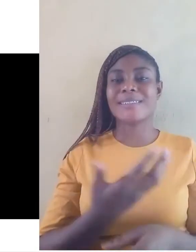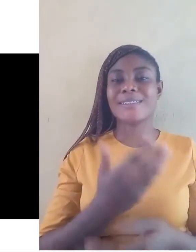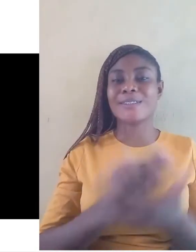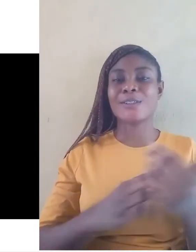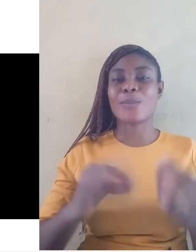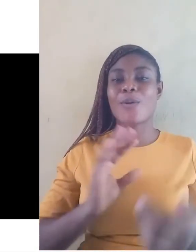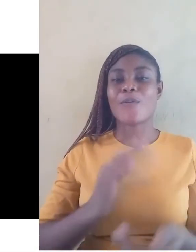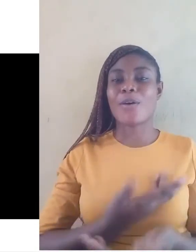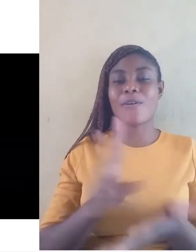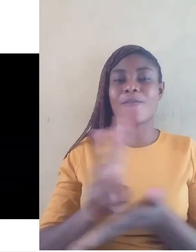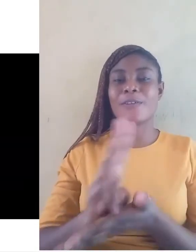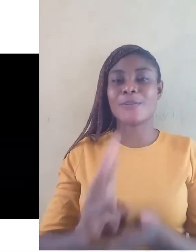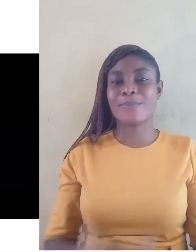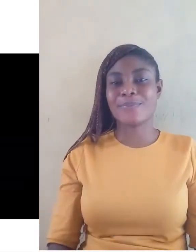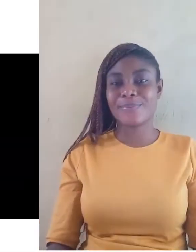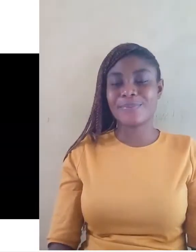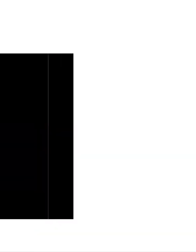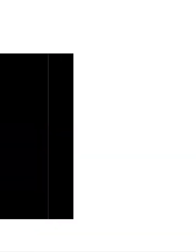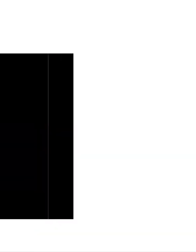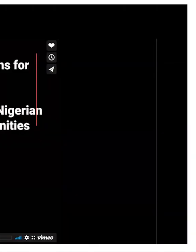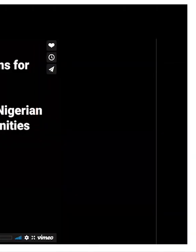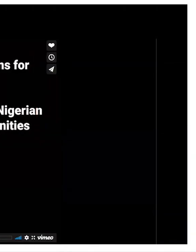here's some of our videos.